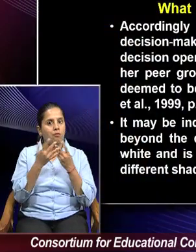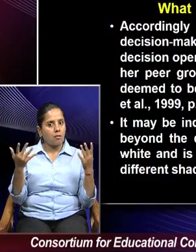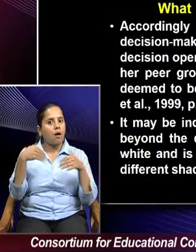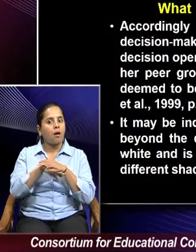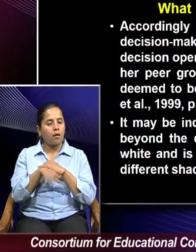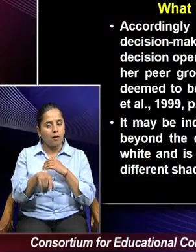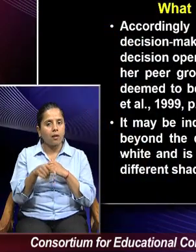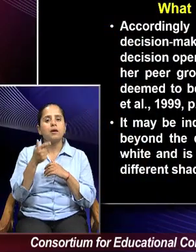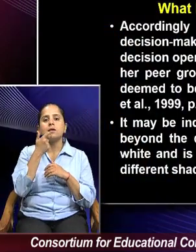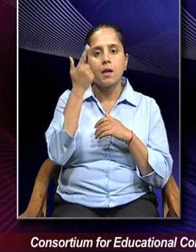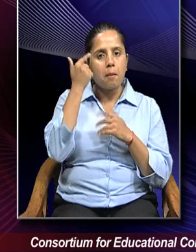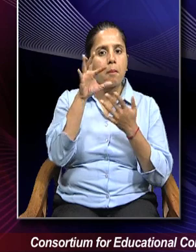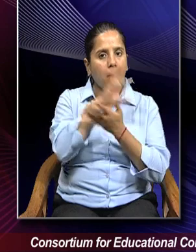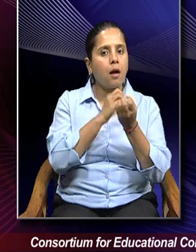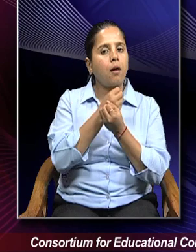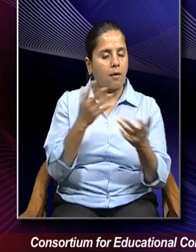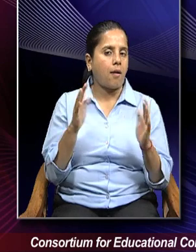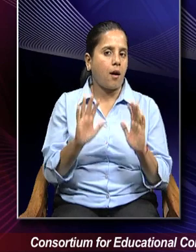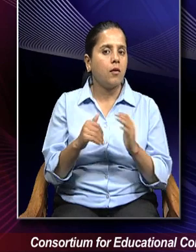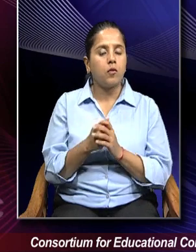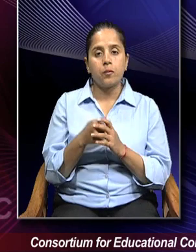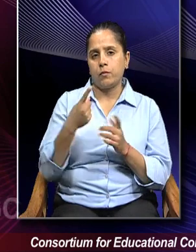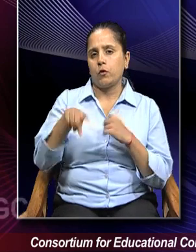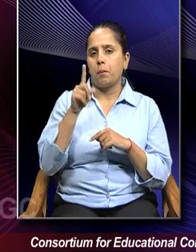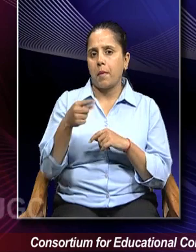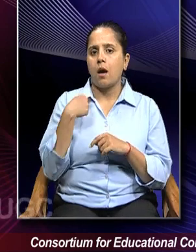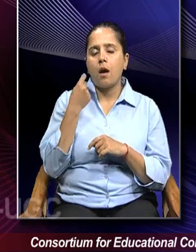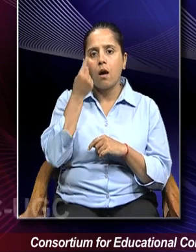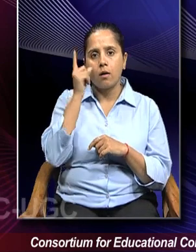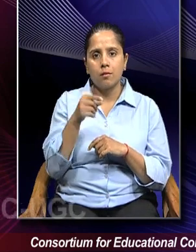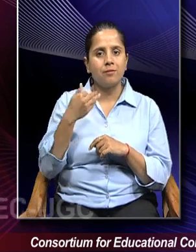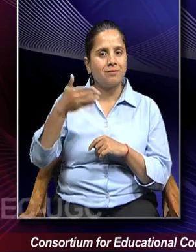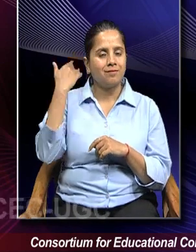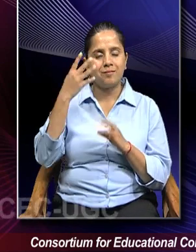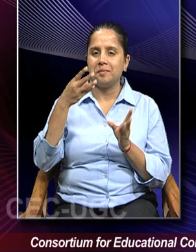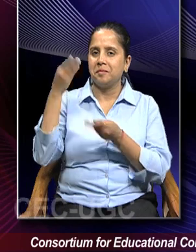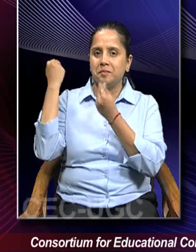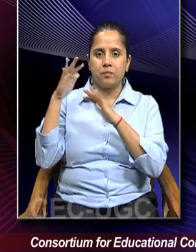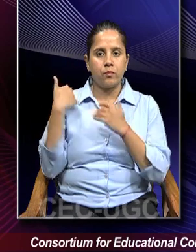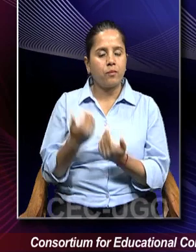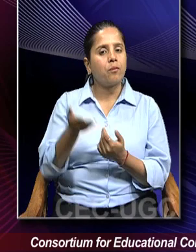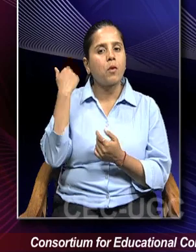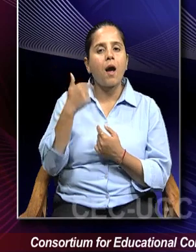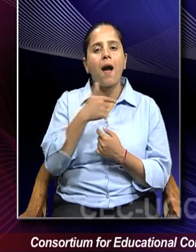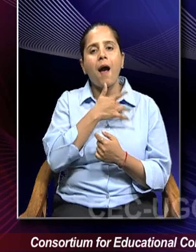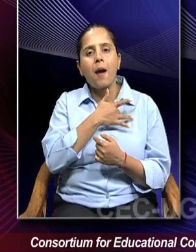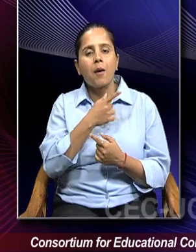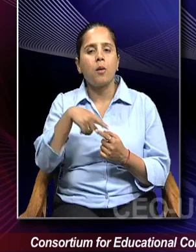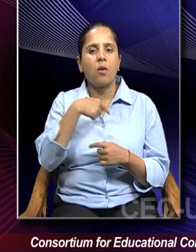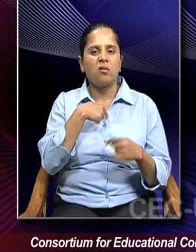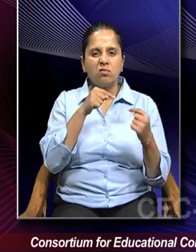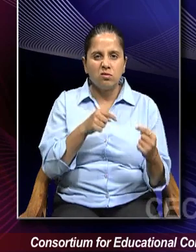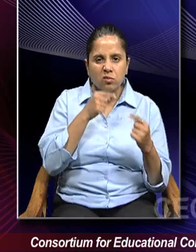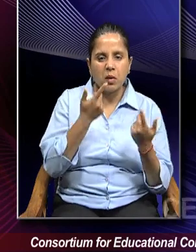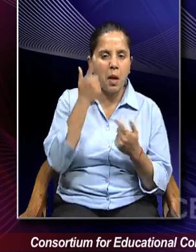gray and gray of different shades. So, we have to understand that gone are the days when we used to talk about the struggle between